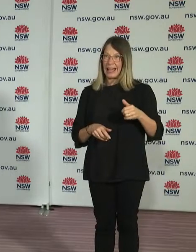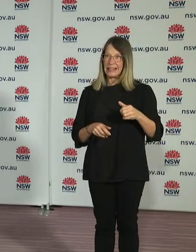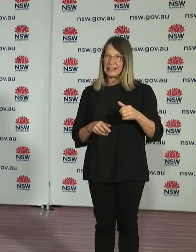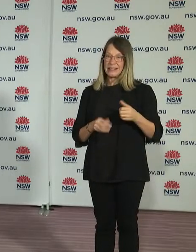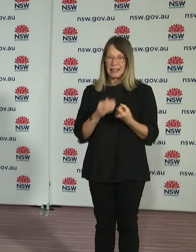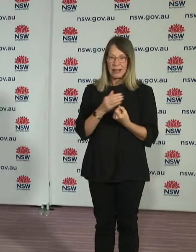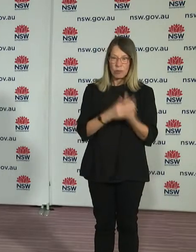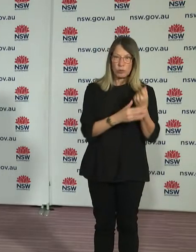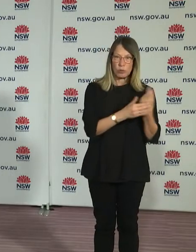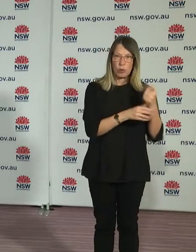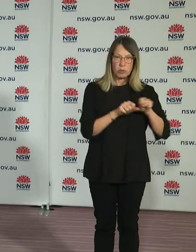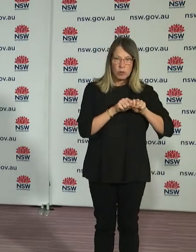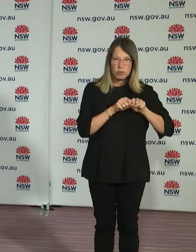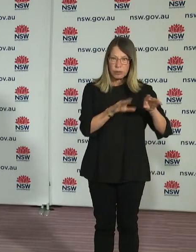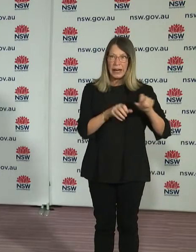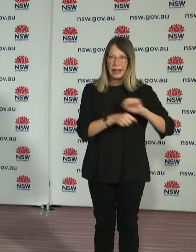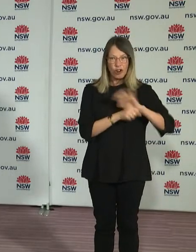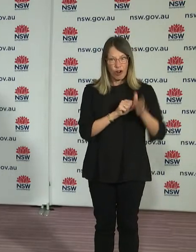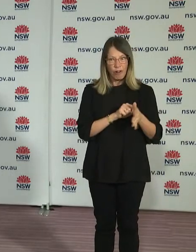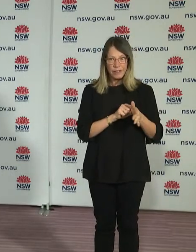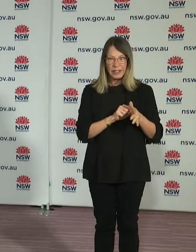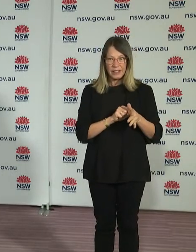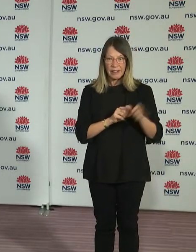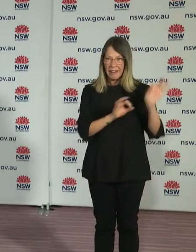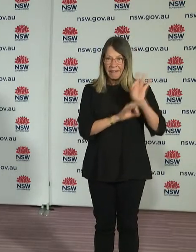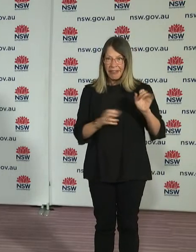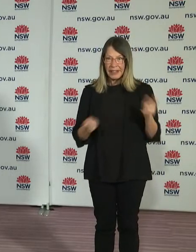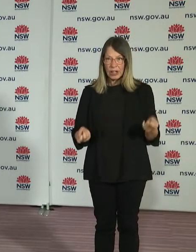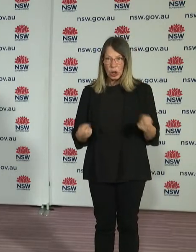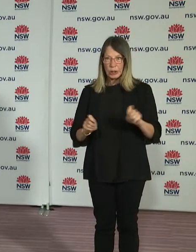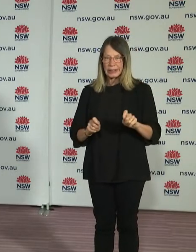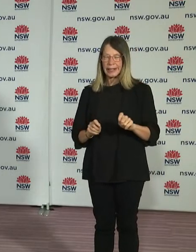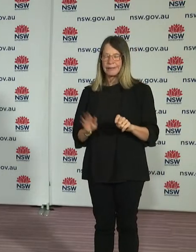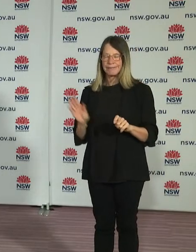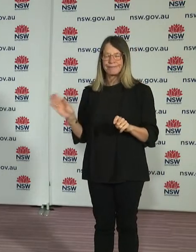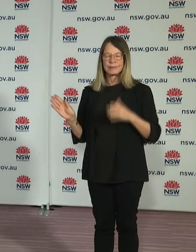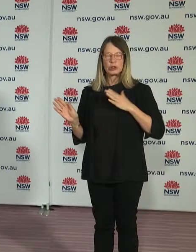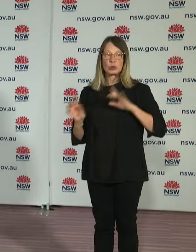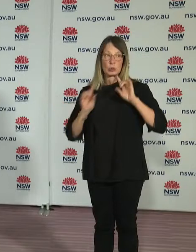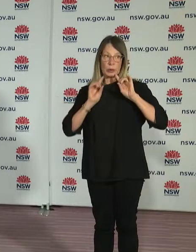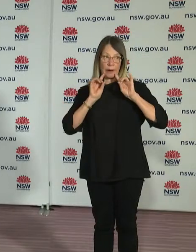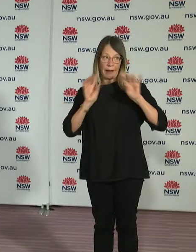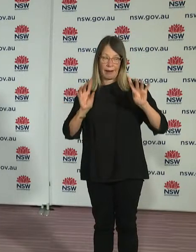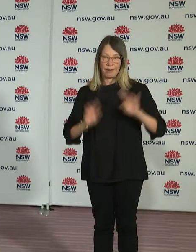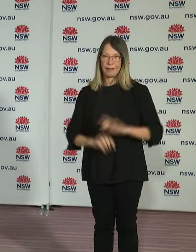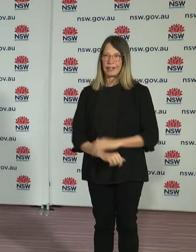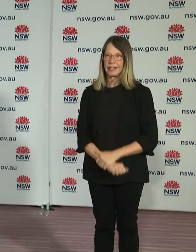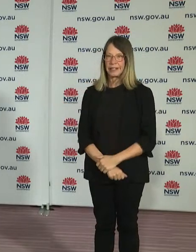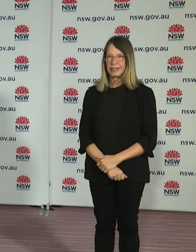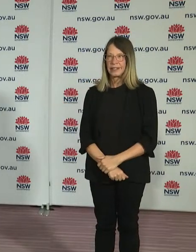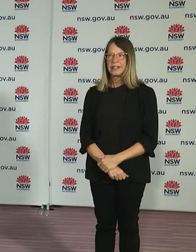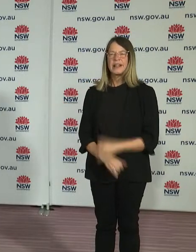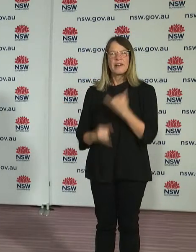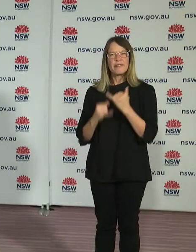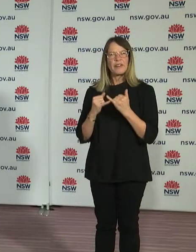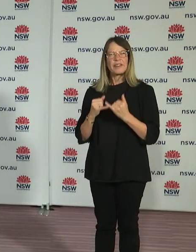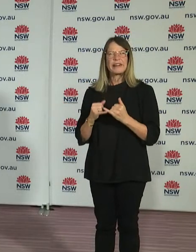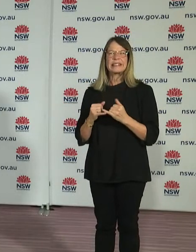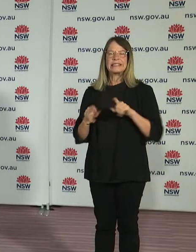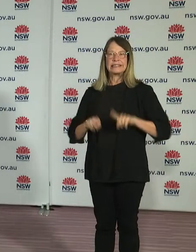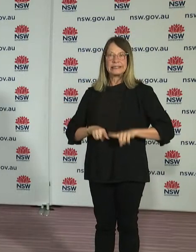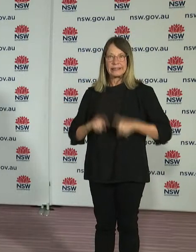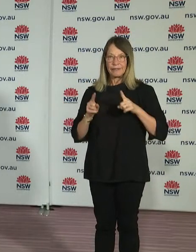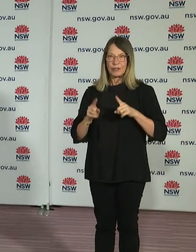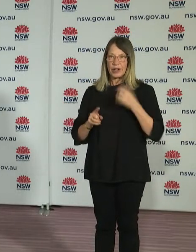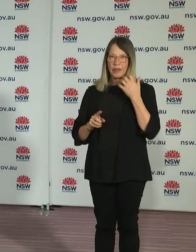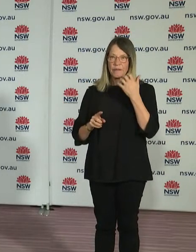been very clear about that. But I think we have a different context. So just to be clear, we will have to understand that the context then is that